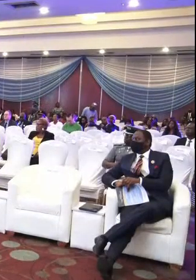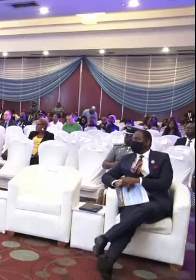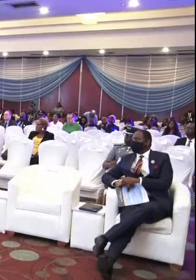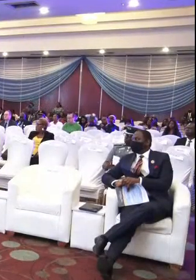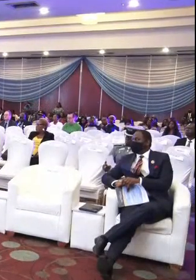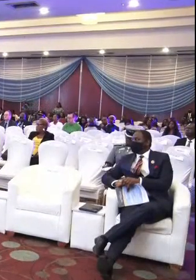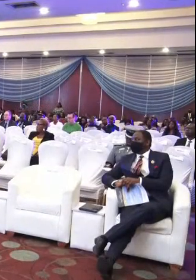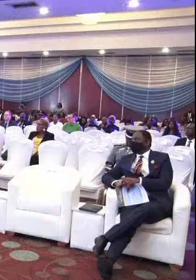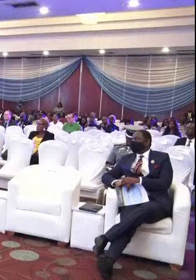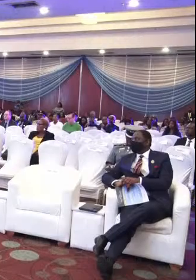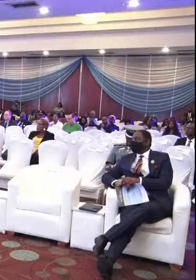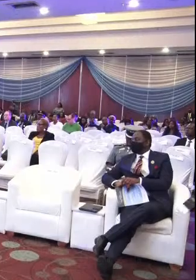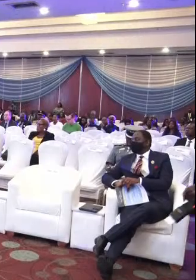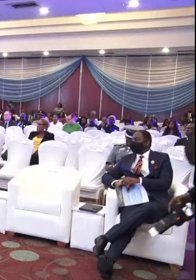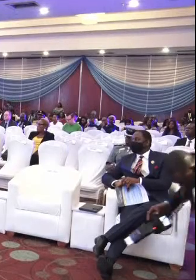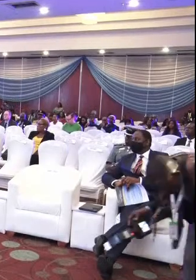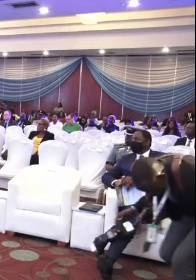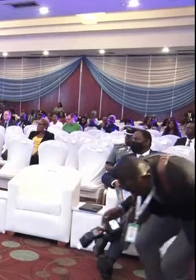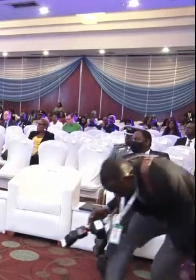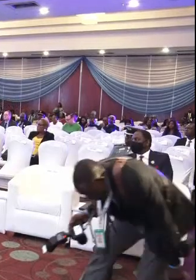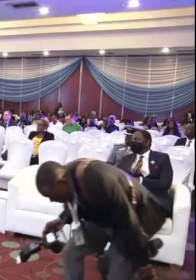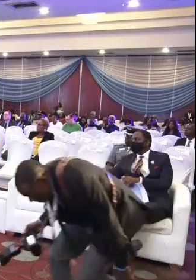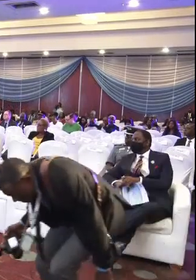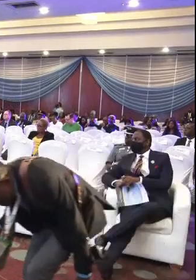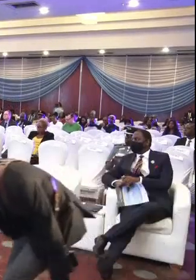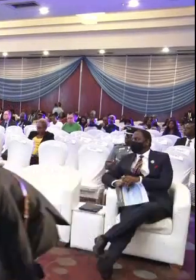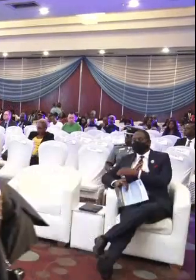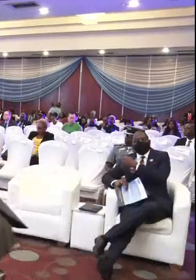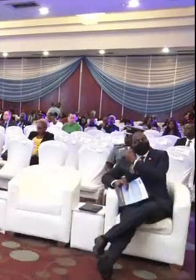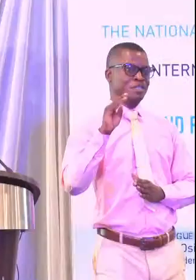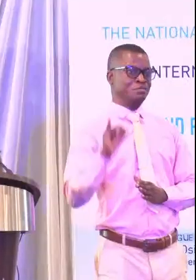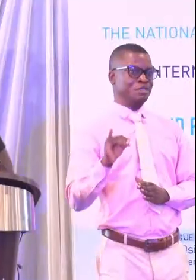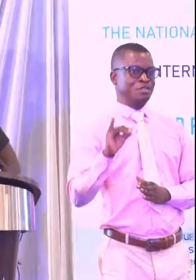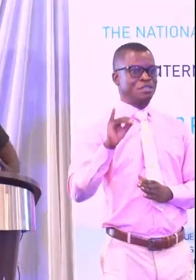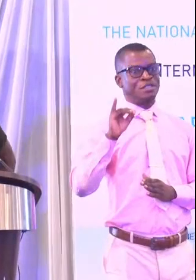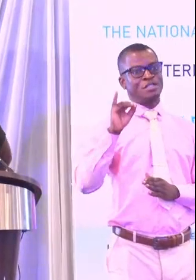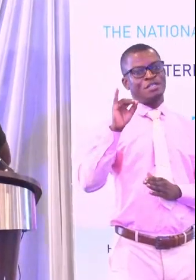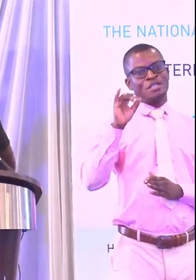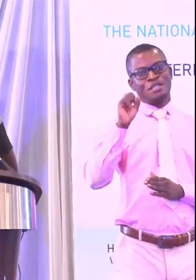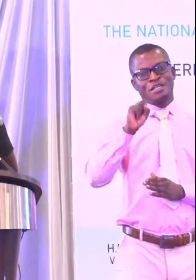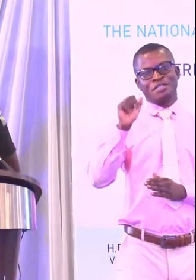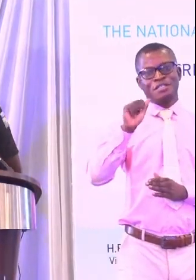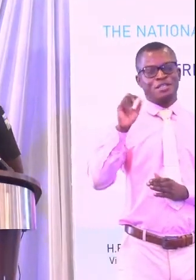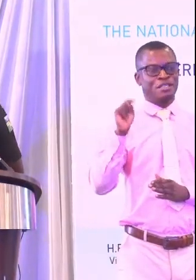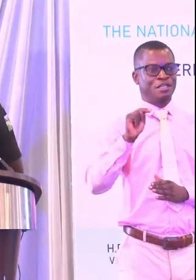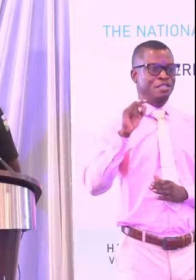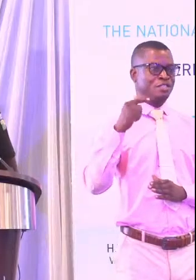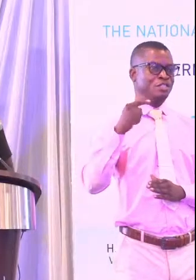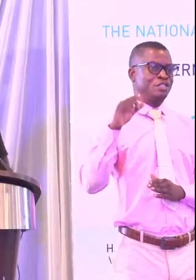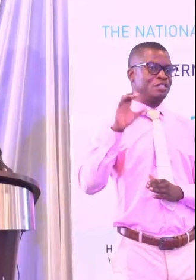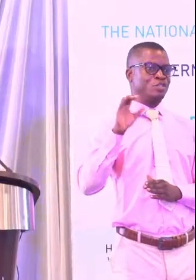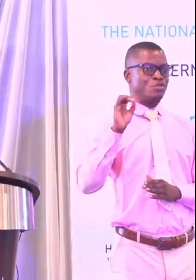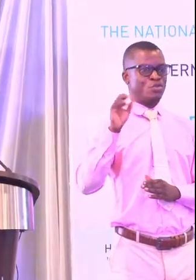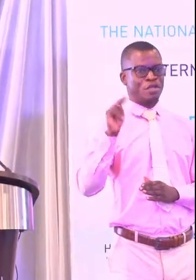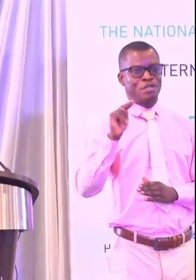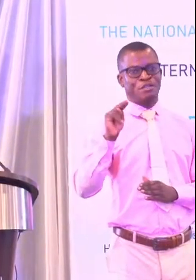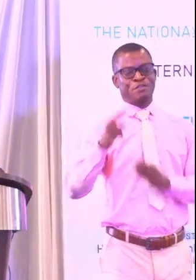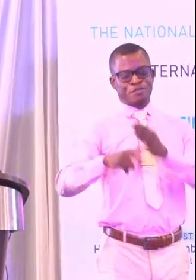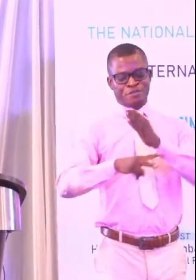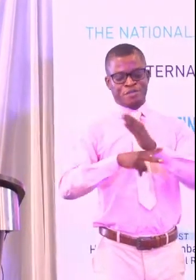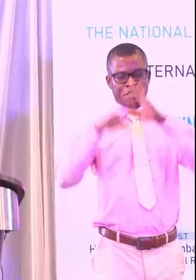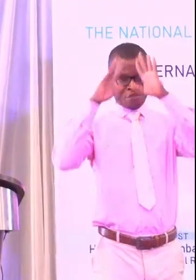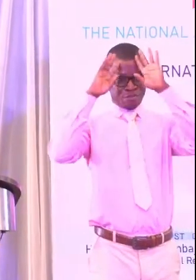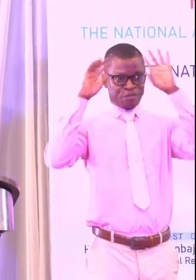Your Excellency, Professor Yemi Oshibajo, SCN, GCON, Vice President, Federal Republic